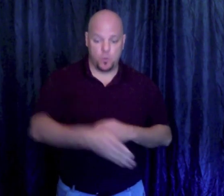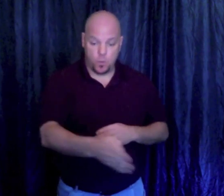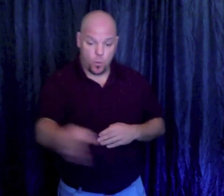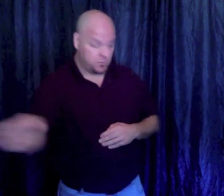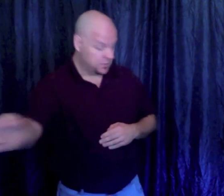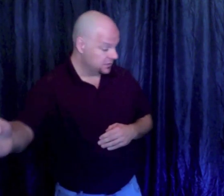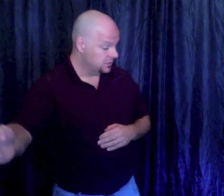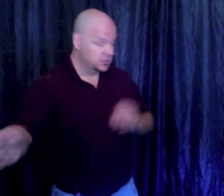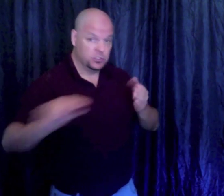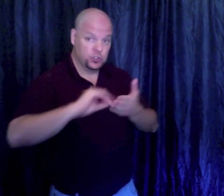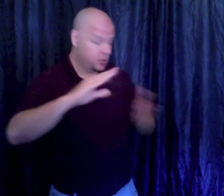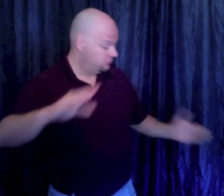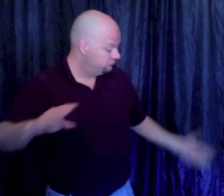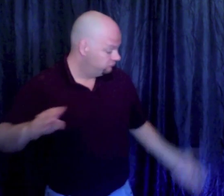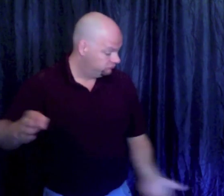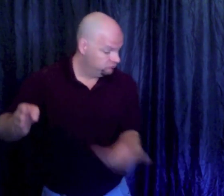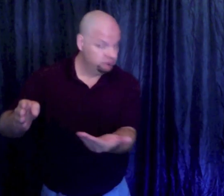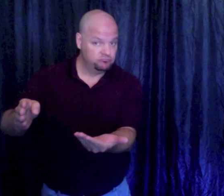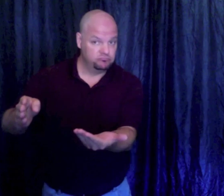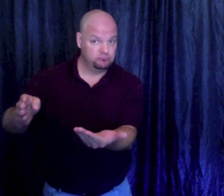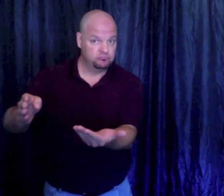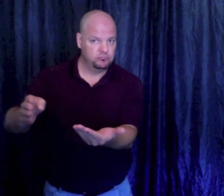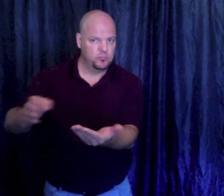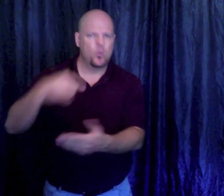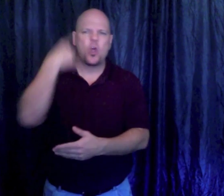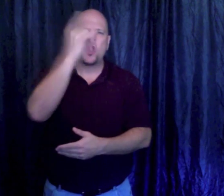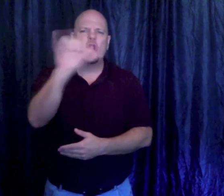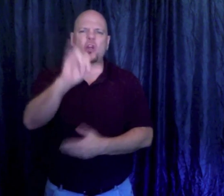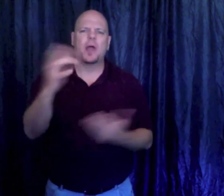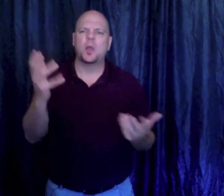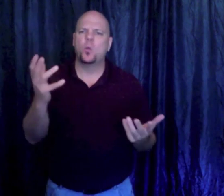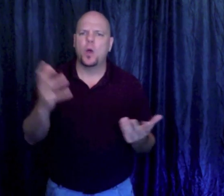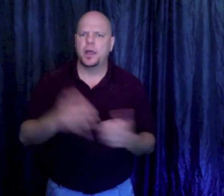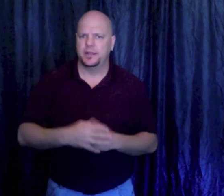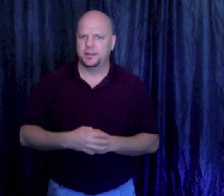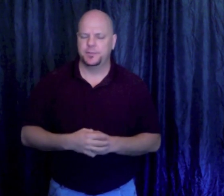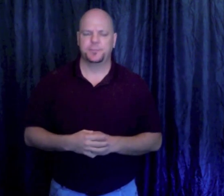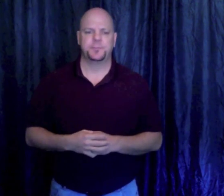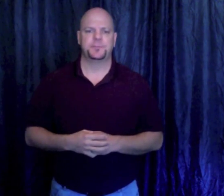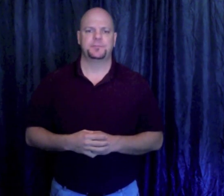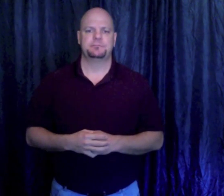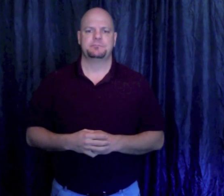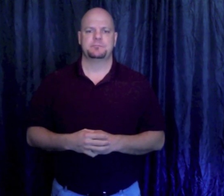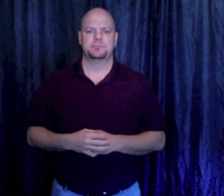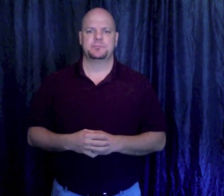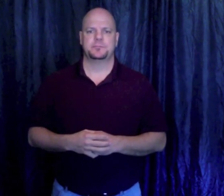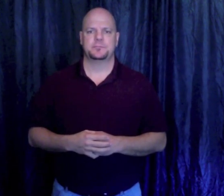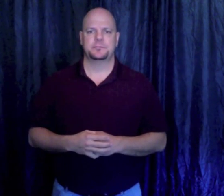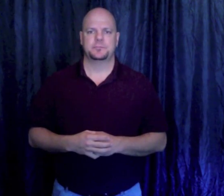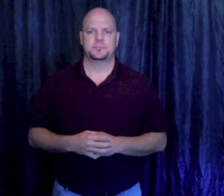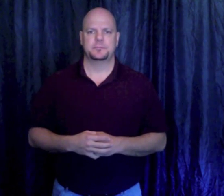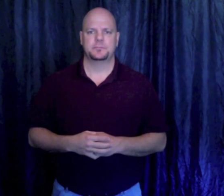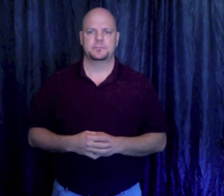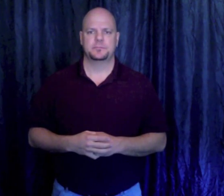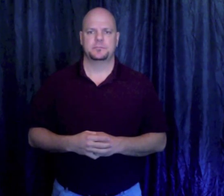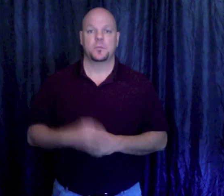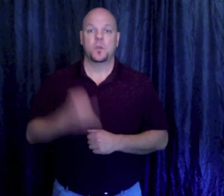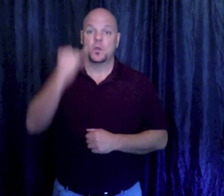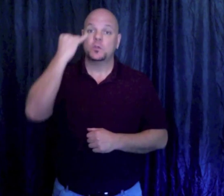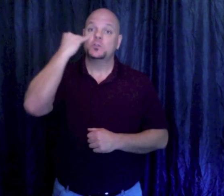the deaf student to walk on in? What is it going to look like if they both walk in, but